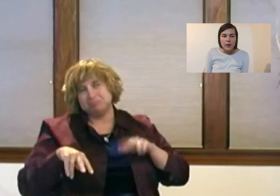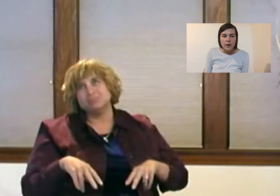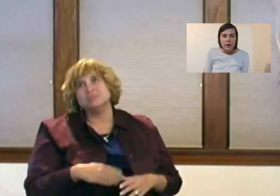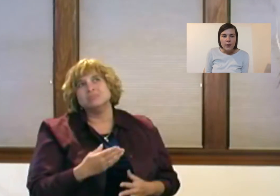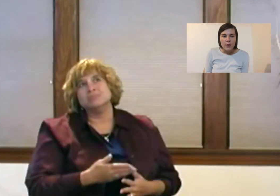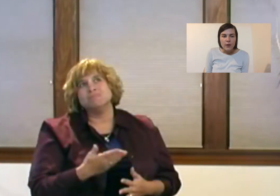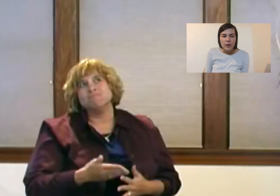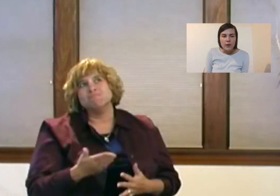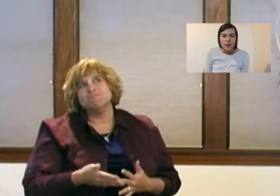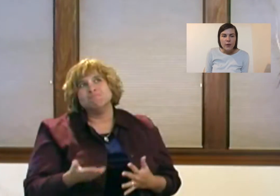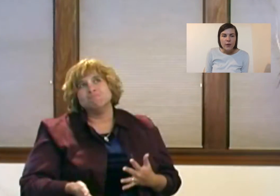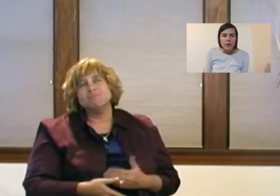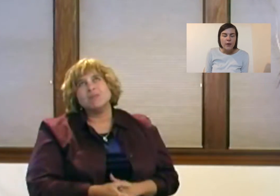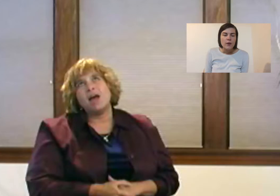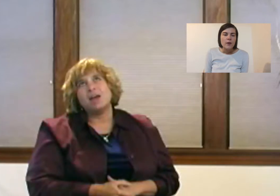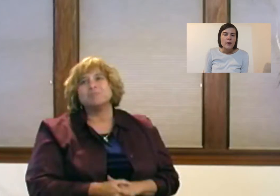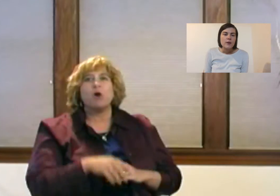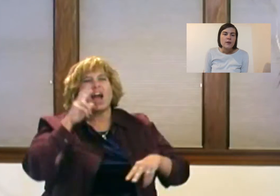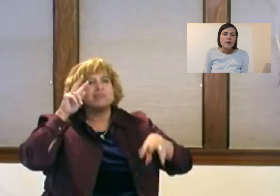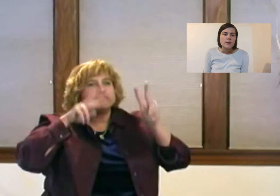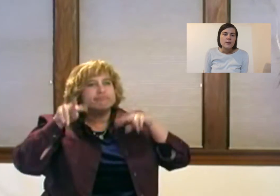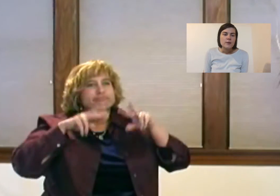calculator.